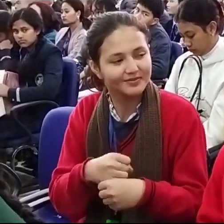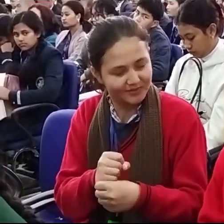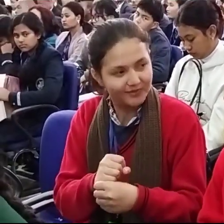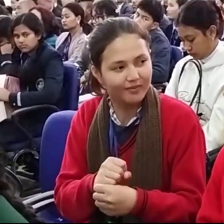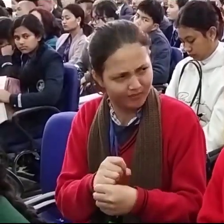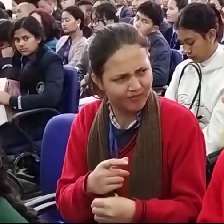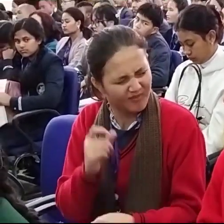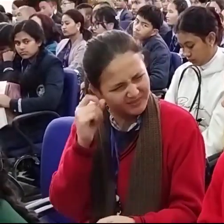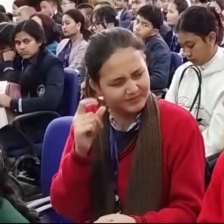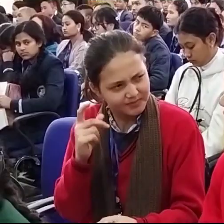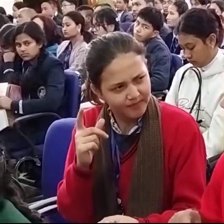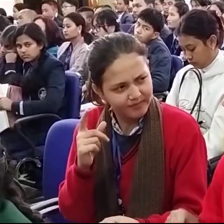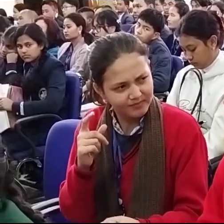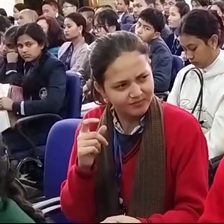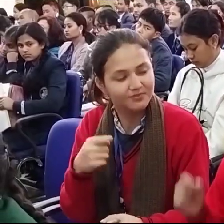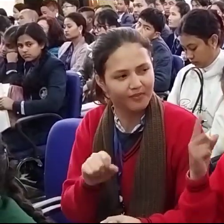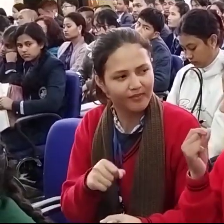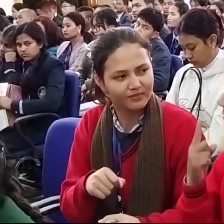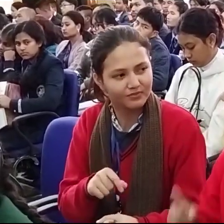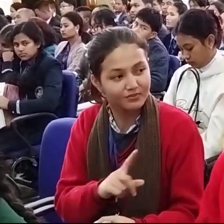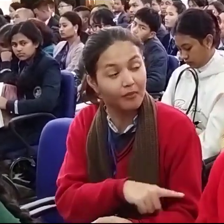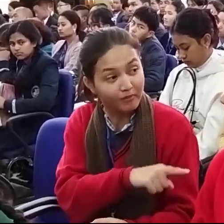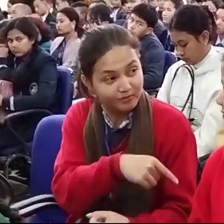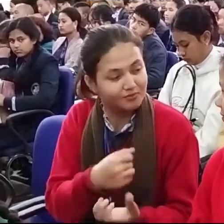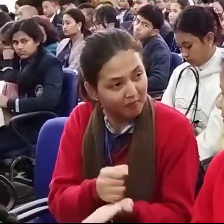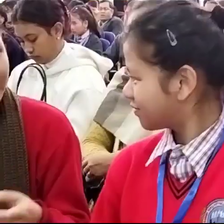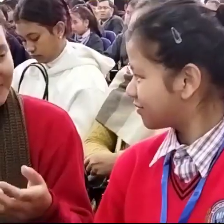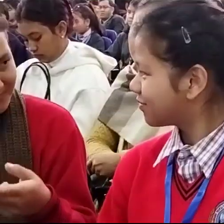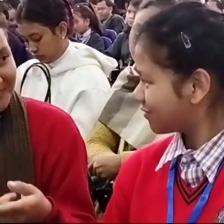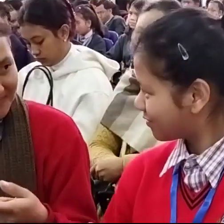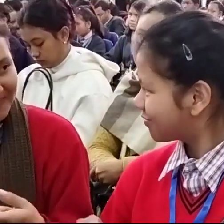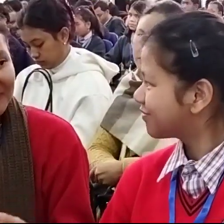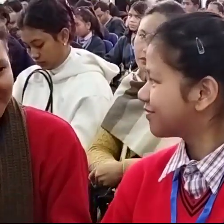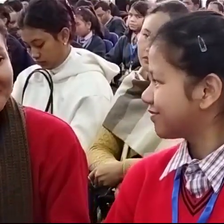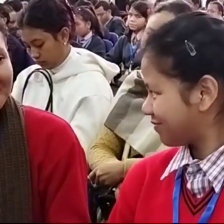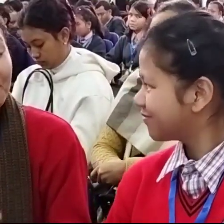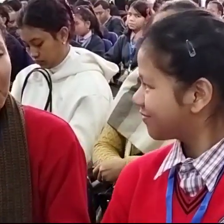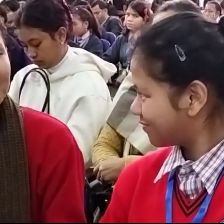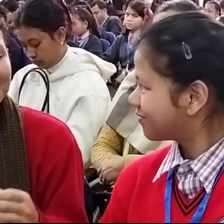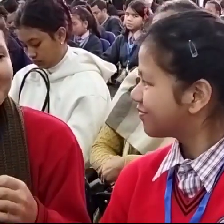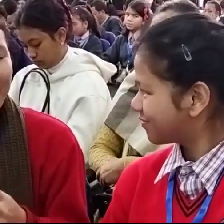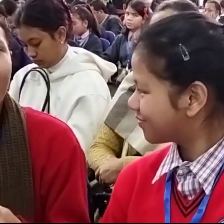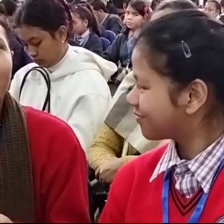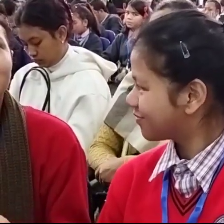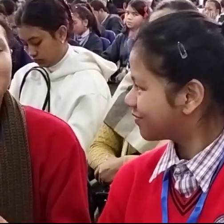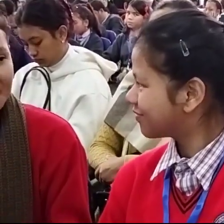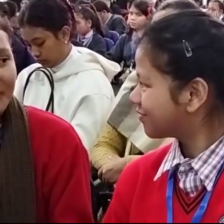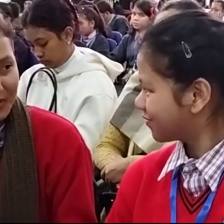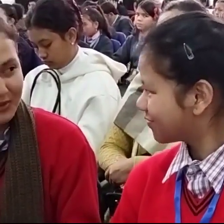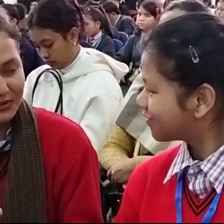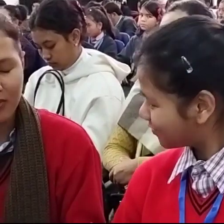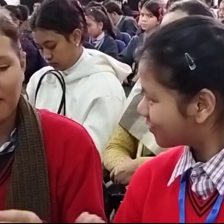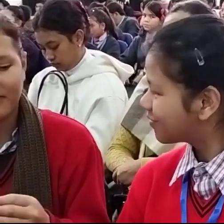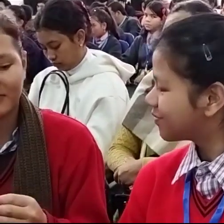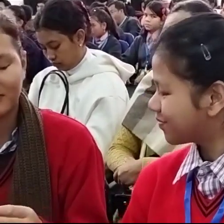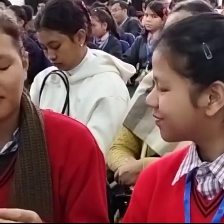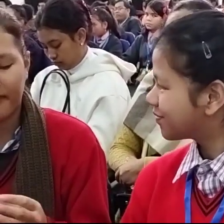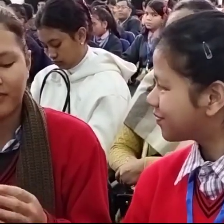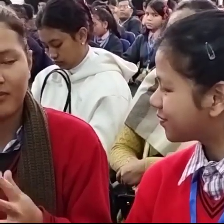And by working on these projects, they apply the method of science. When I say a method of science, let me cite an example of a